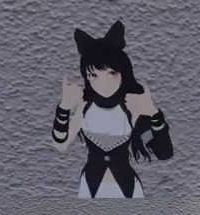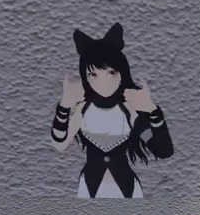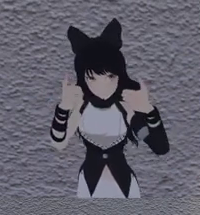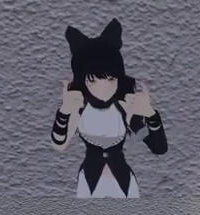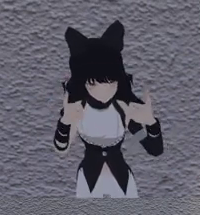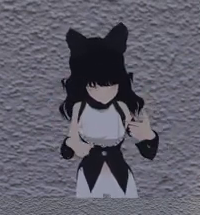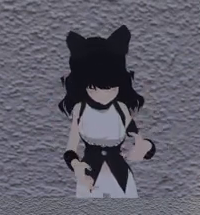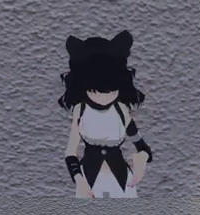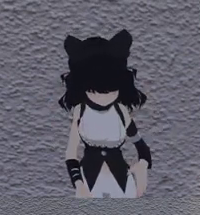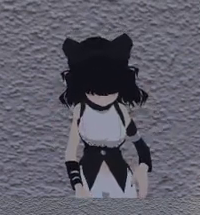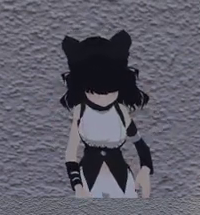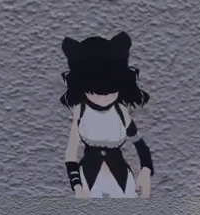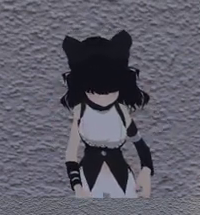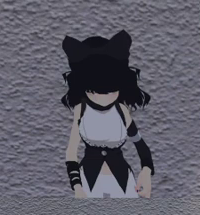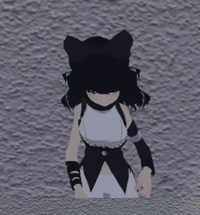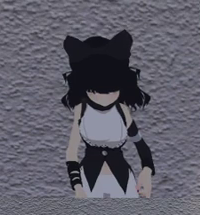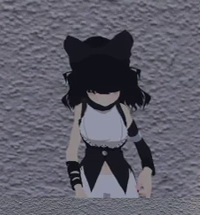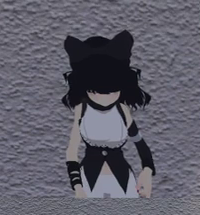to communicate.